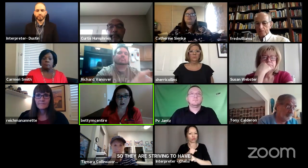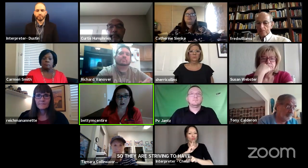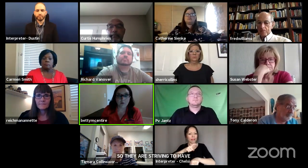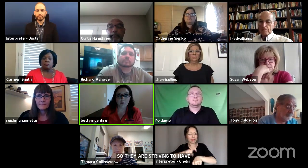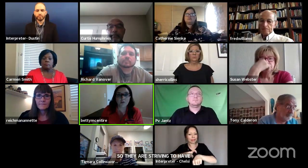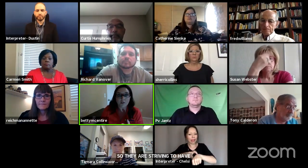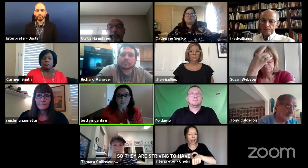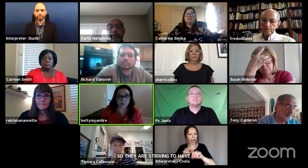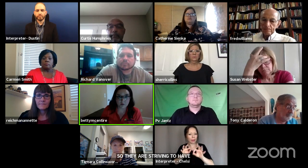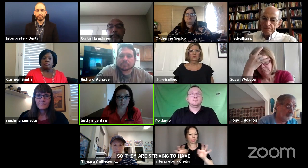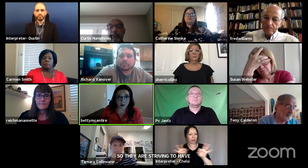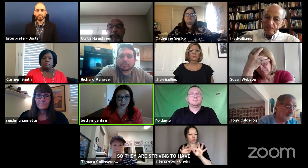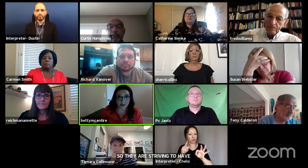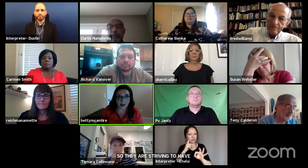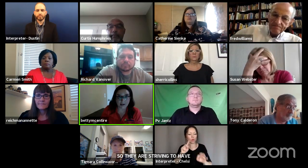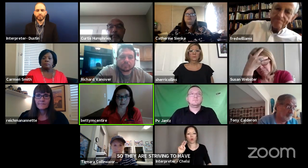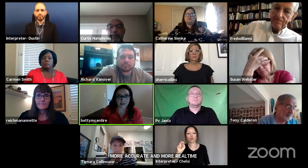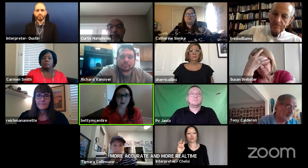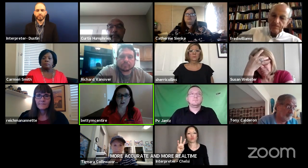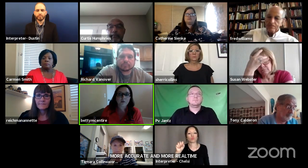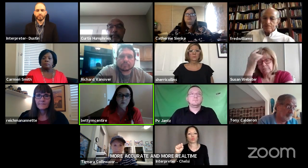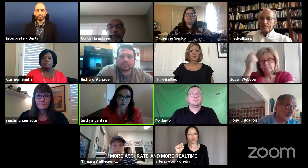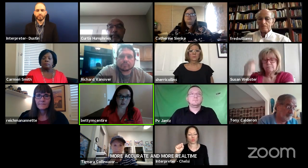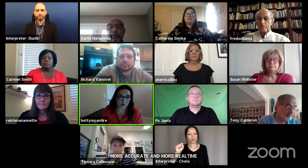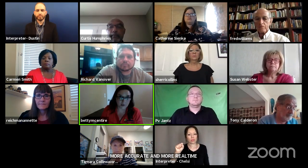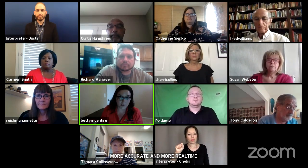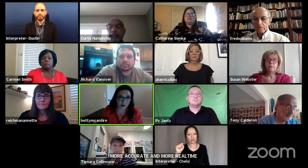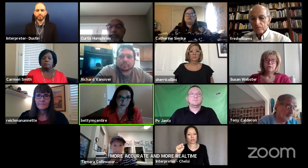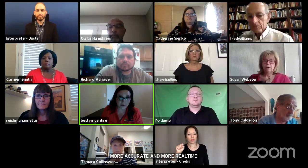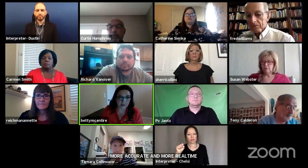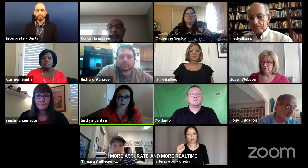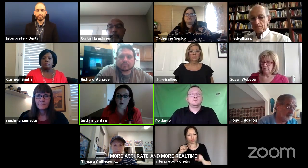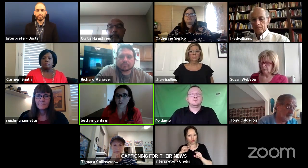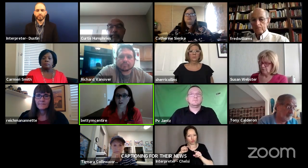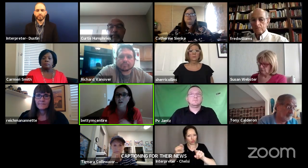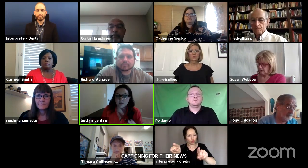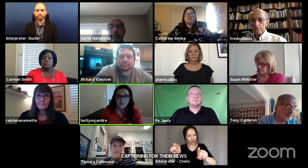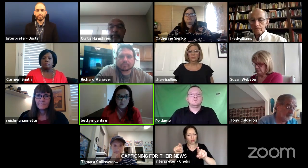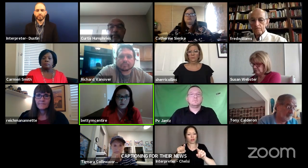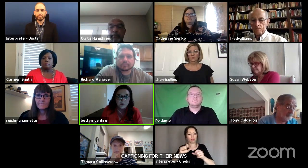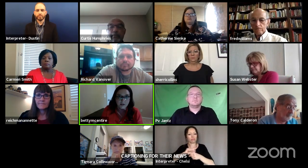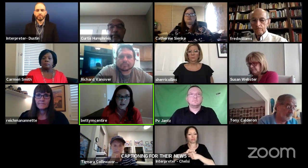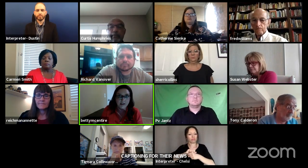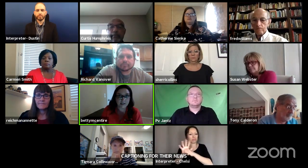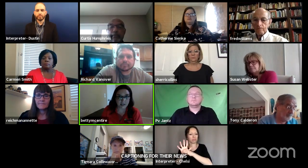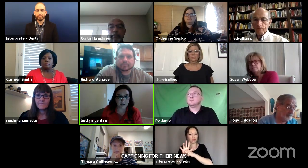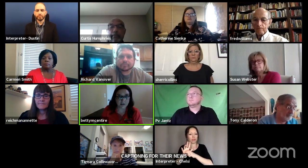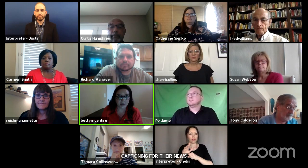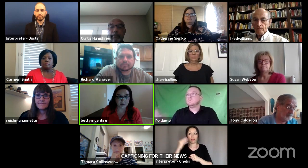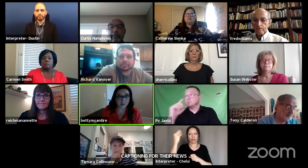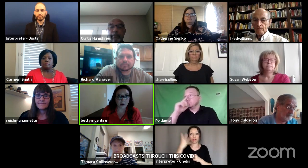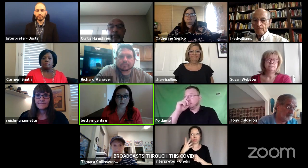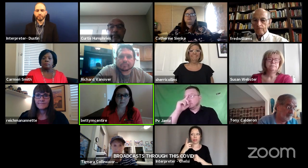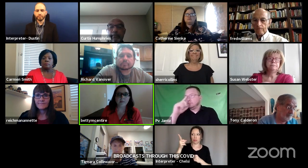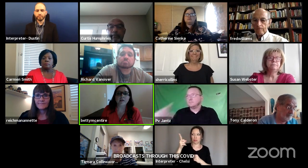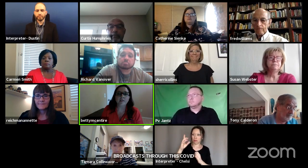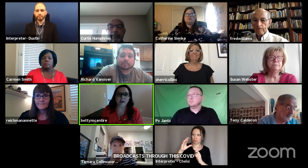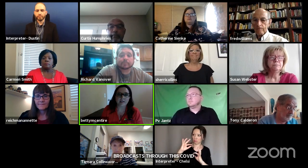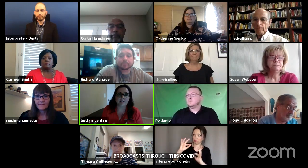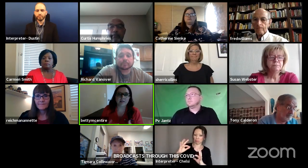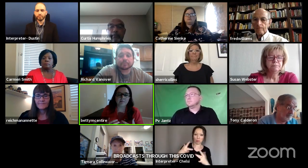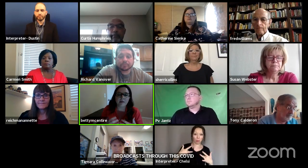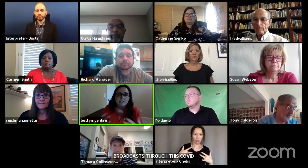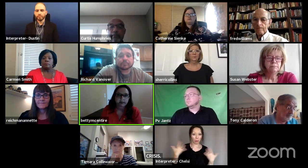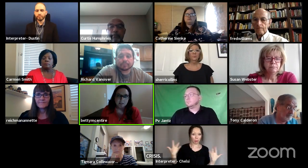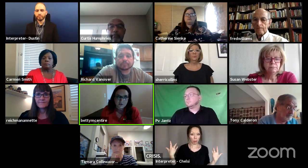captioning for their news broadcasts through this COVID crisis. So I thought that was really exciting to hear that as well,